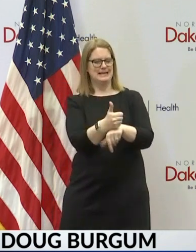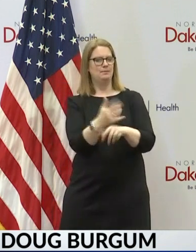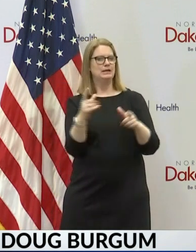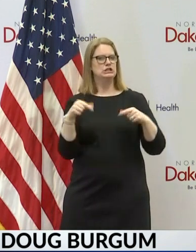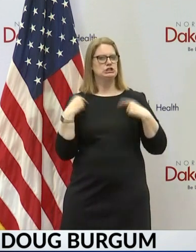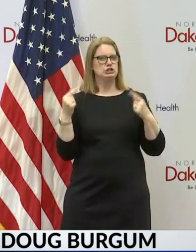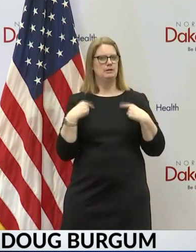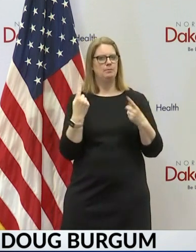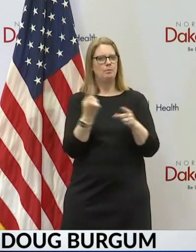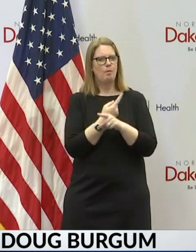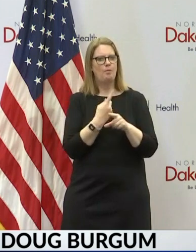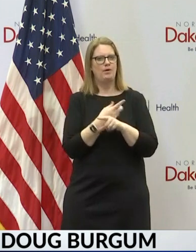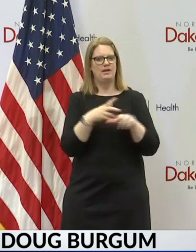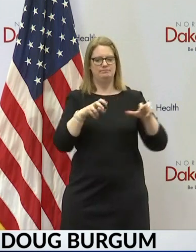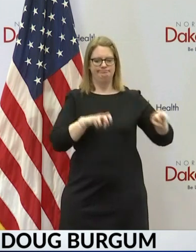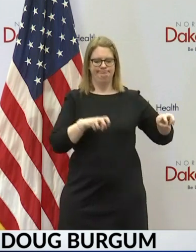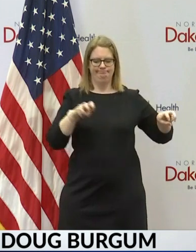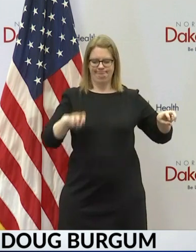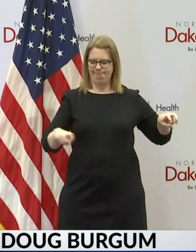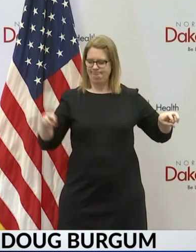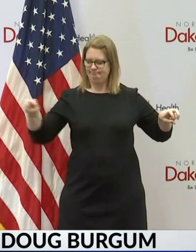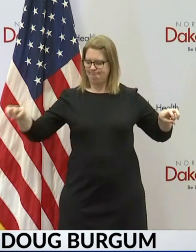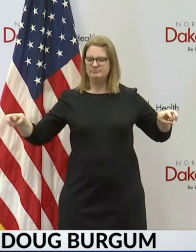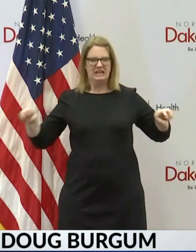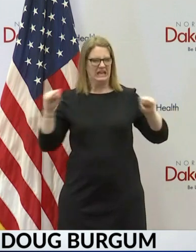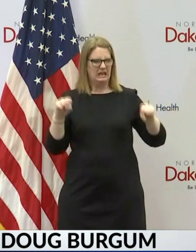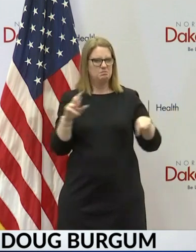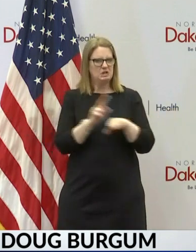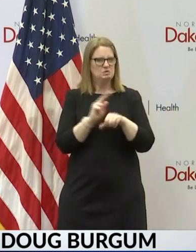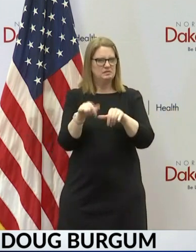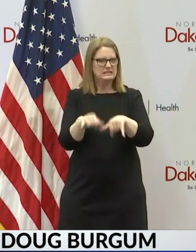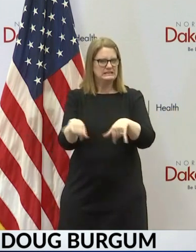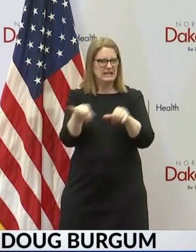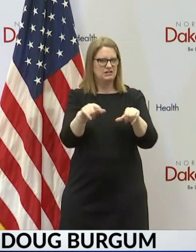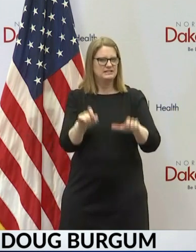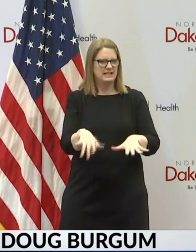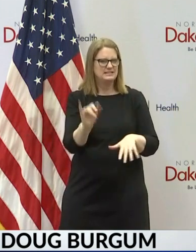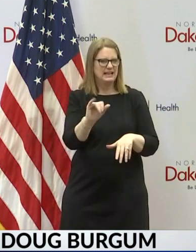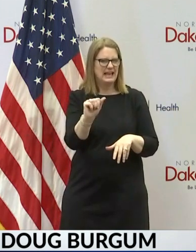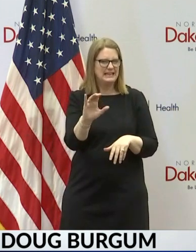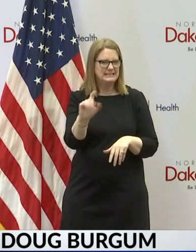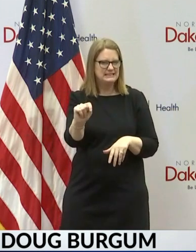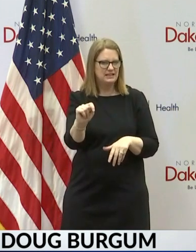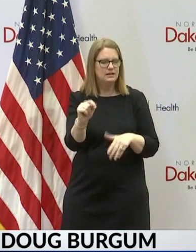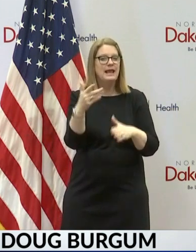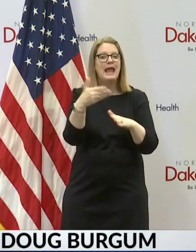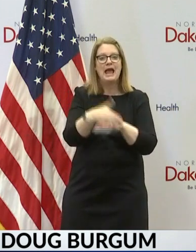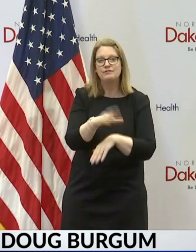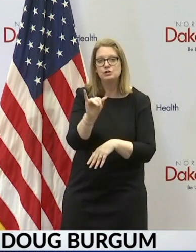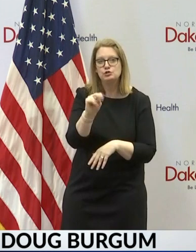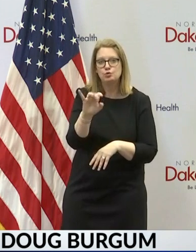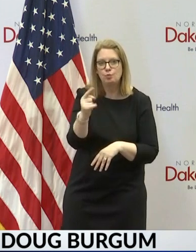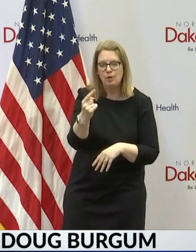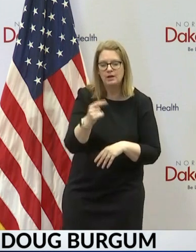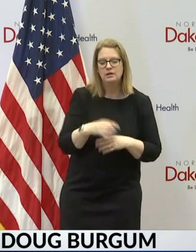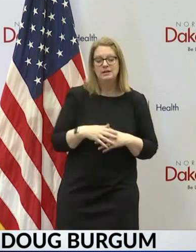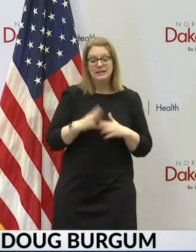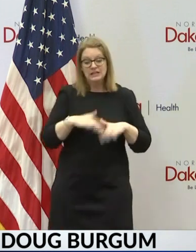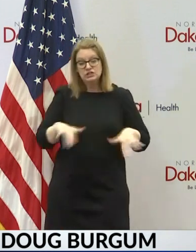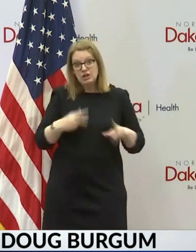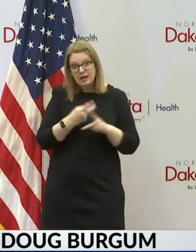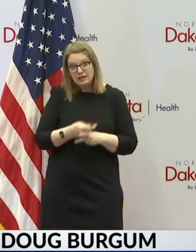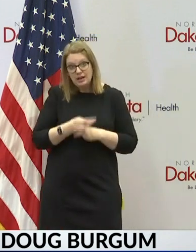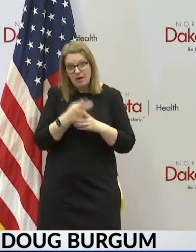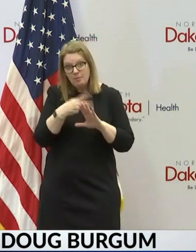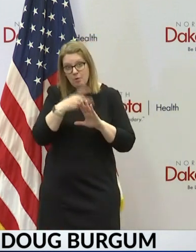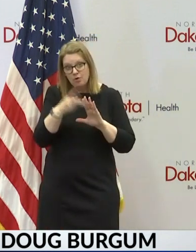the appropriate spacing, that can be used for the standardized testing. After June 1, child care programs that were licensed